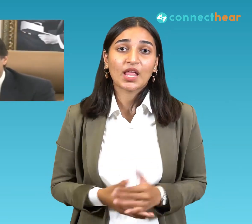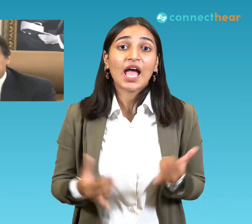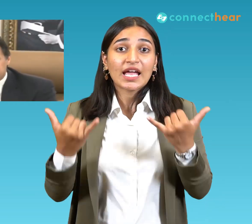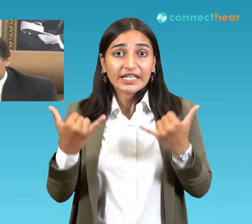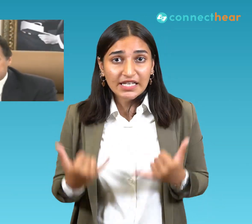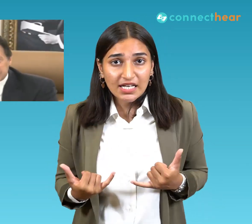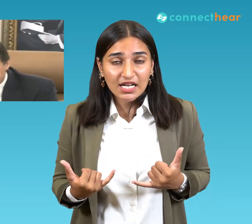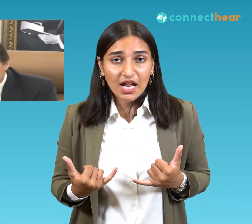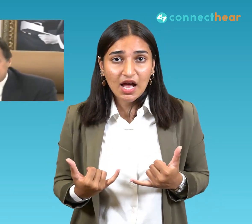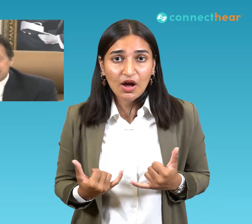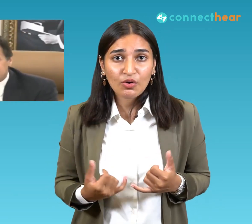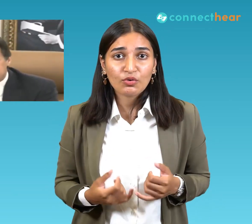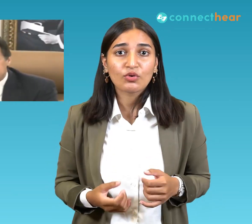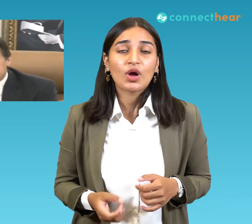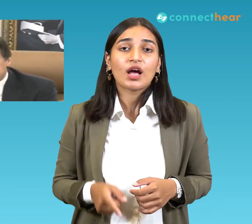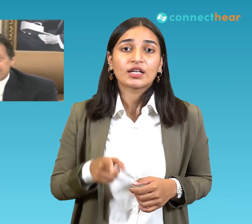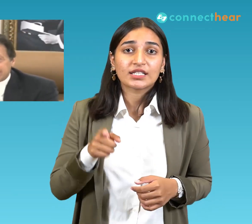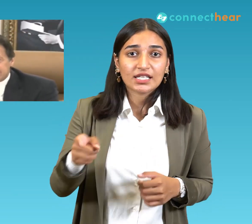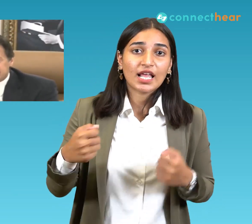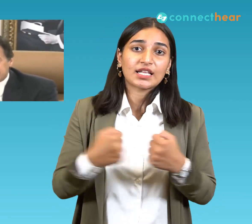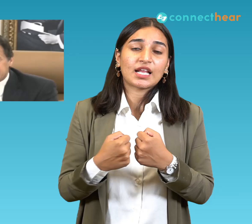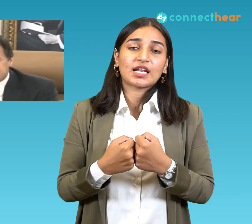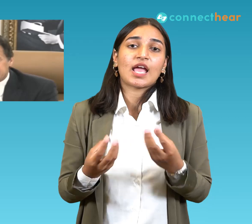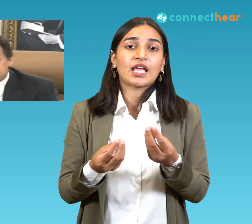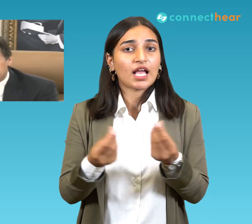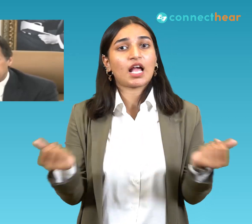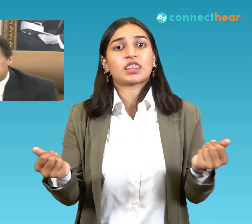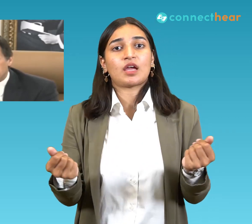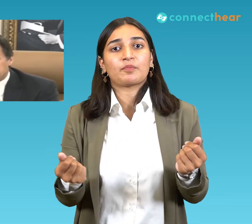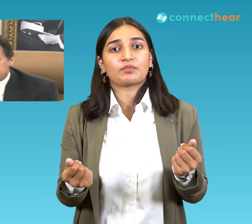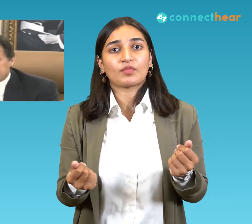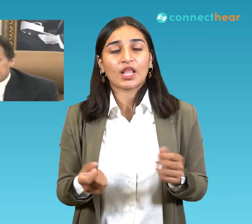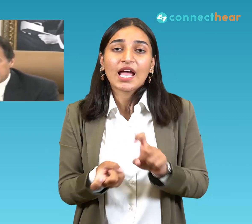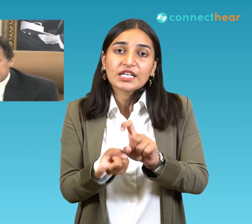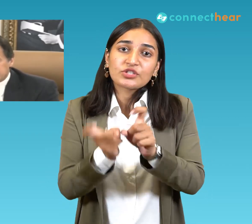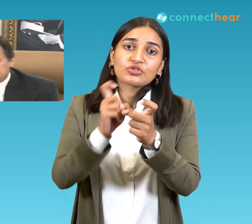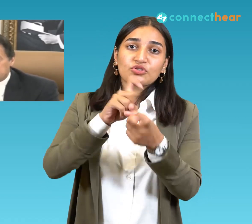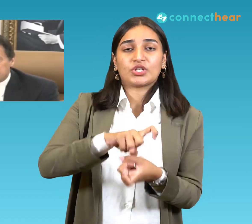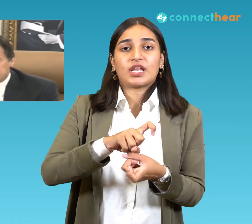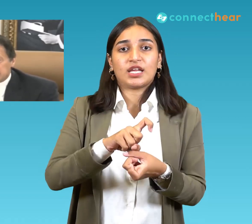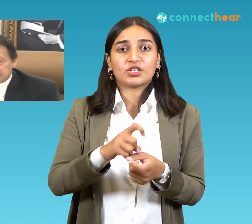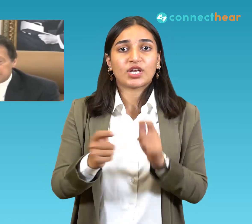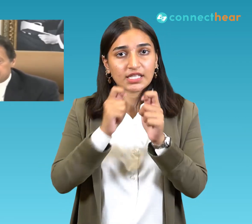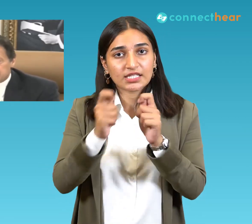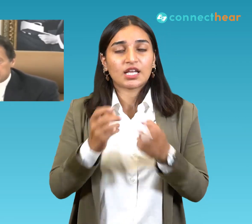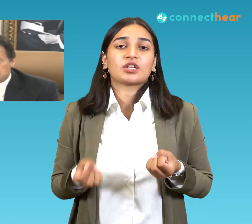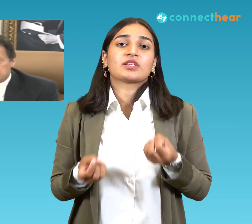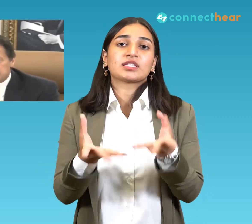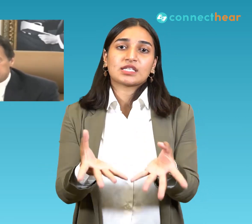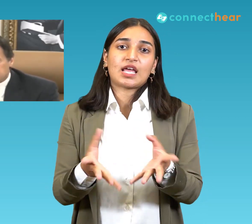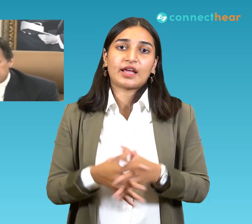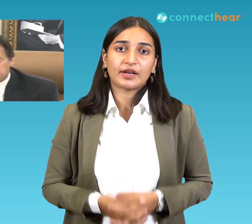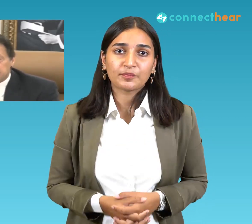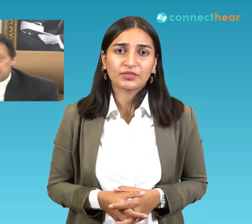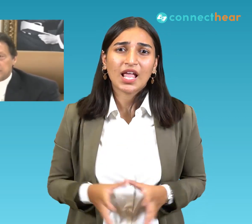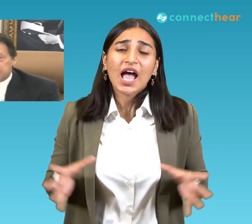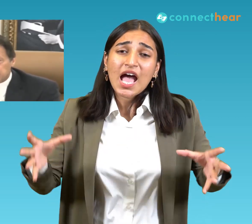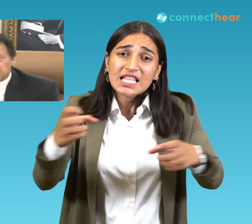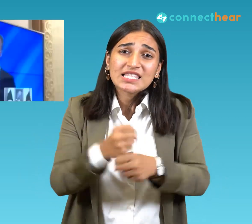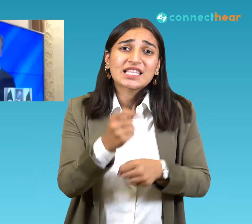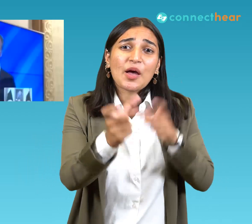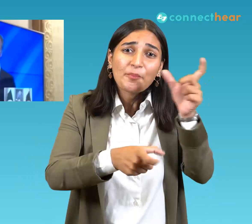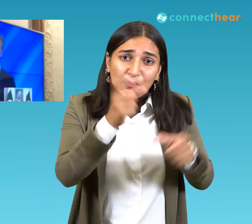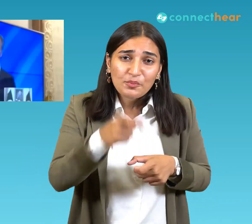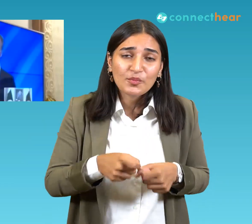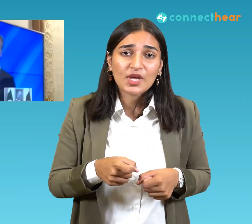again and you expect a result in the next 19 years. So therefore, I think everyone will be trying to push